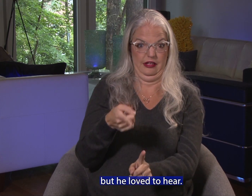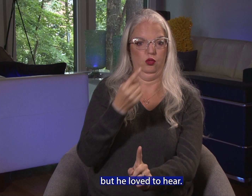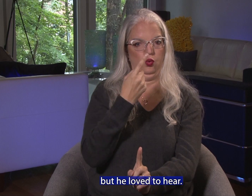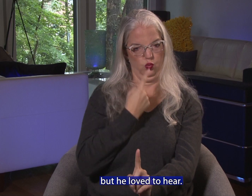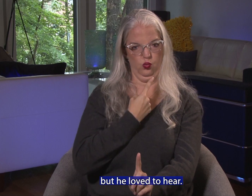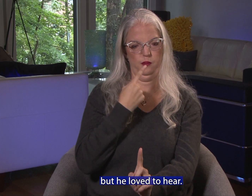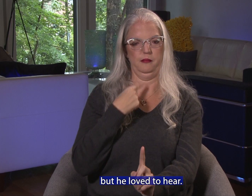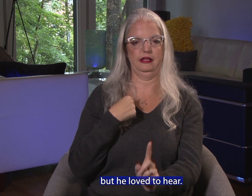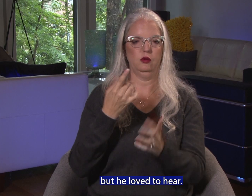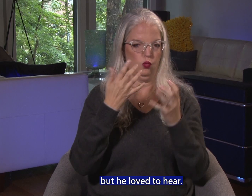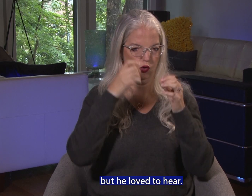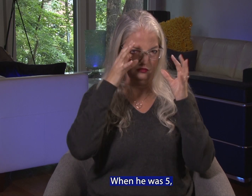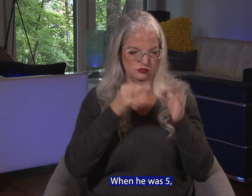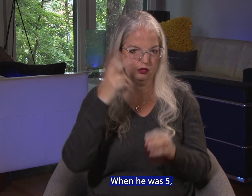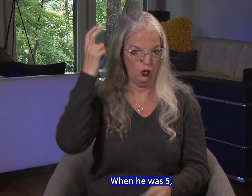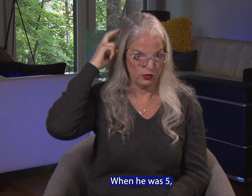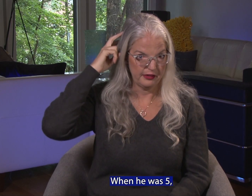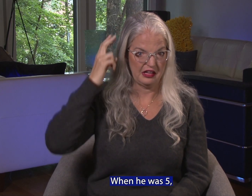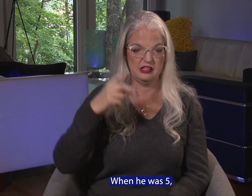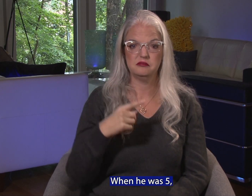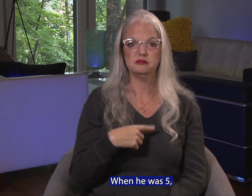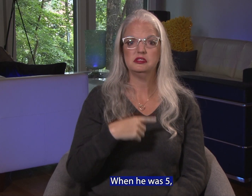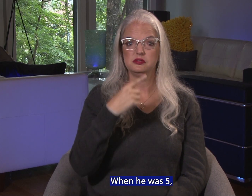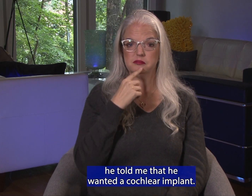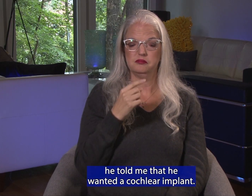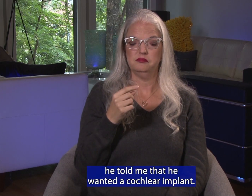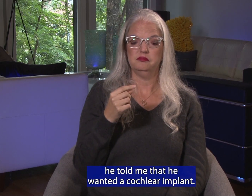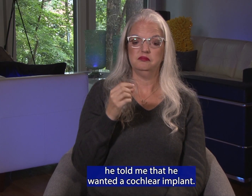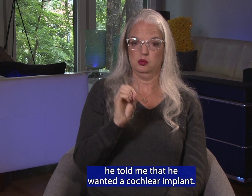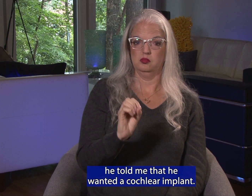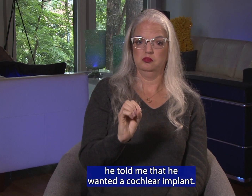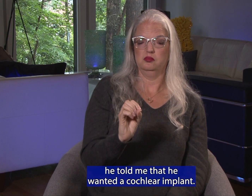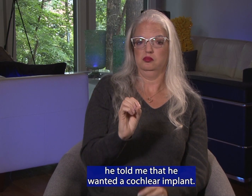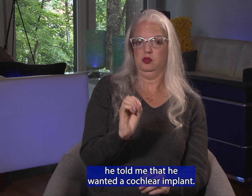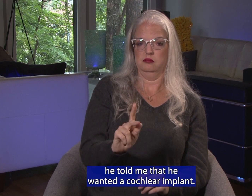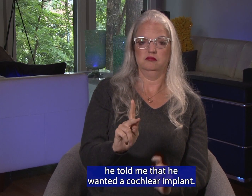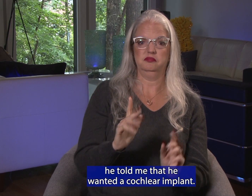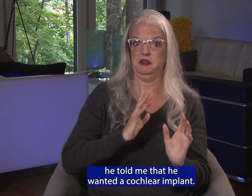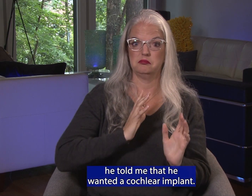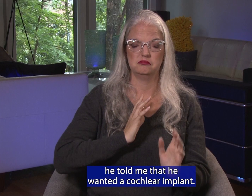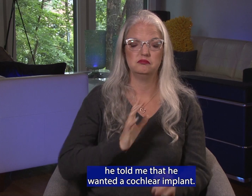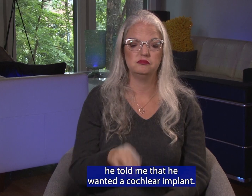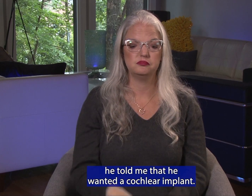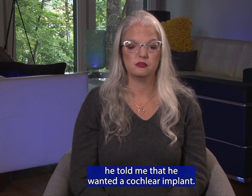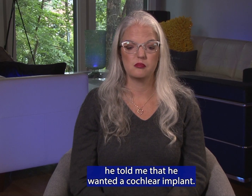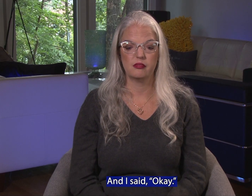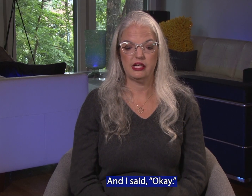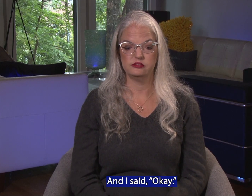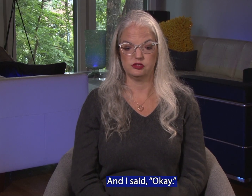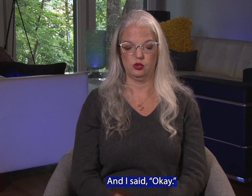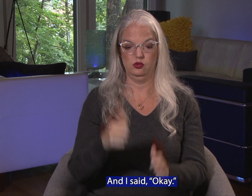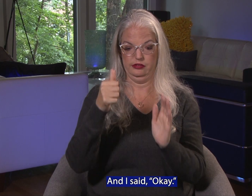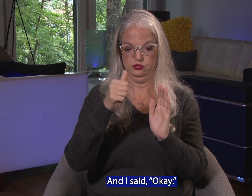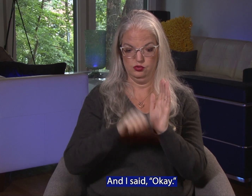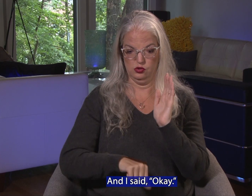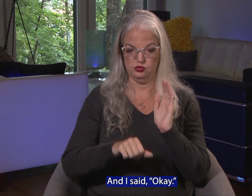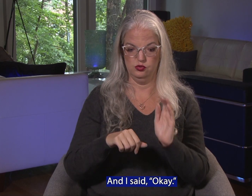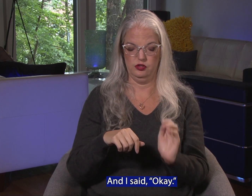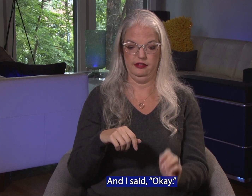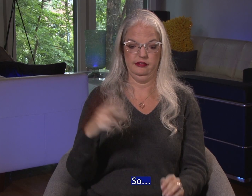loved to hear. When he was 5, he told me that he wanted a cochlear implant, and I said, okay.